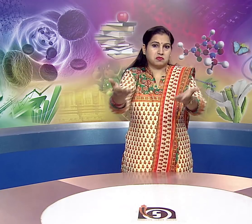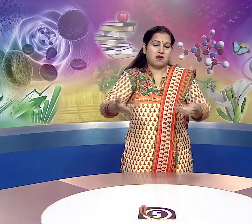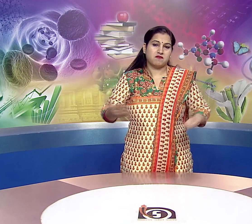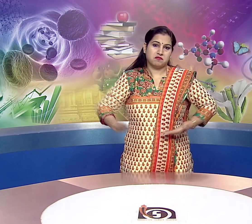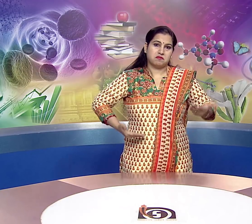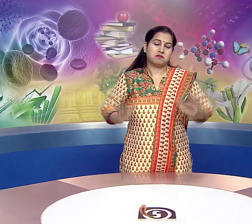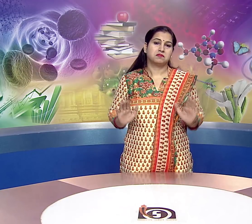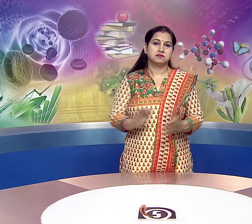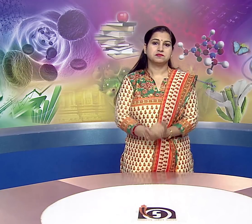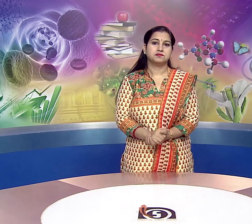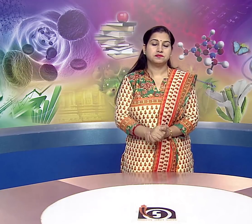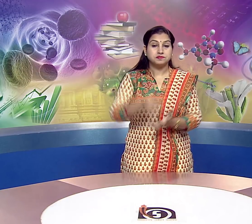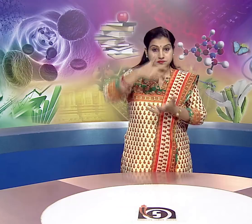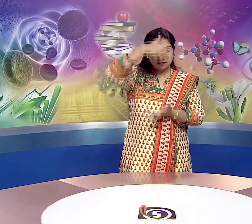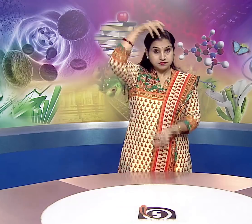the tiger was some